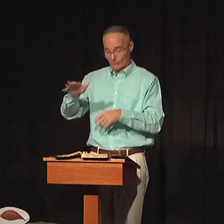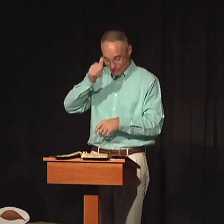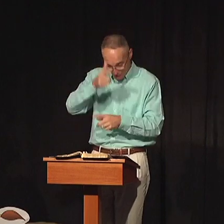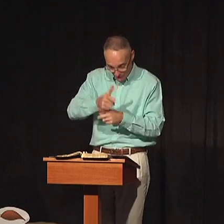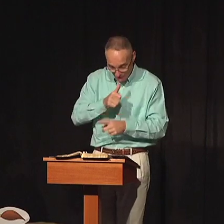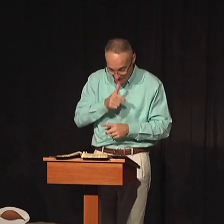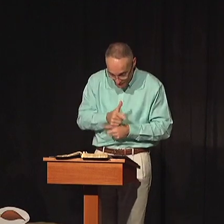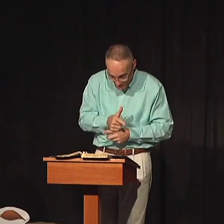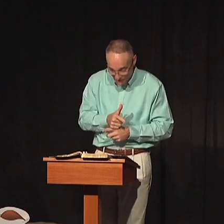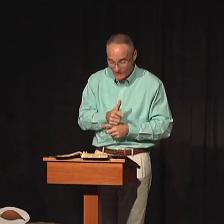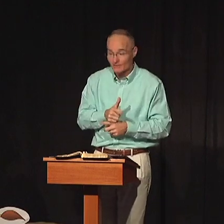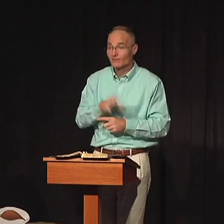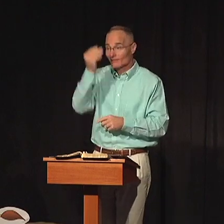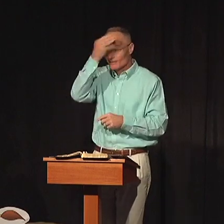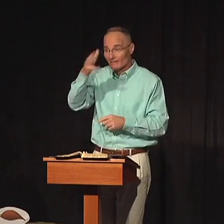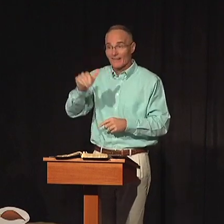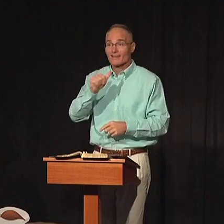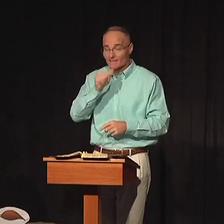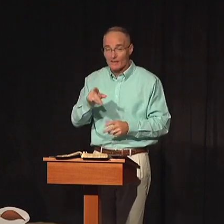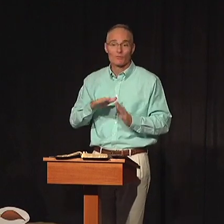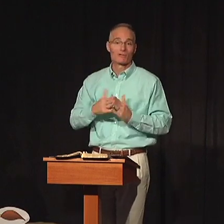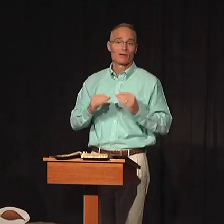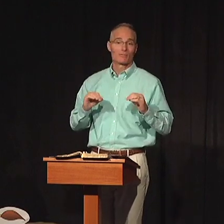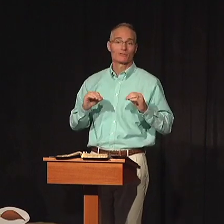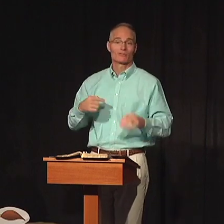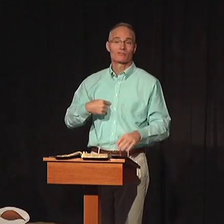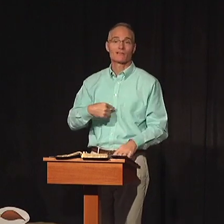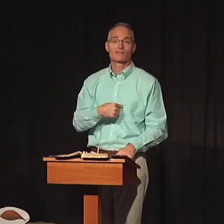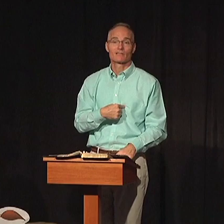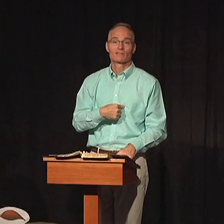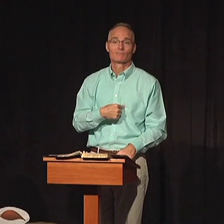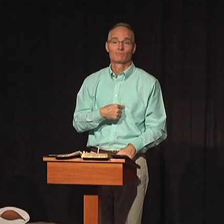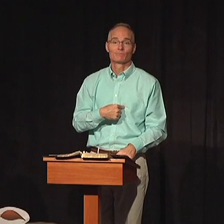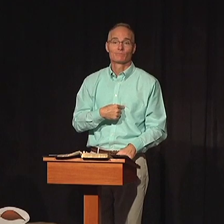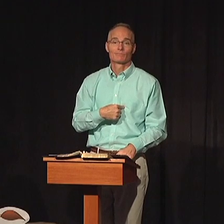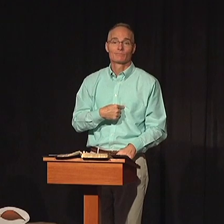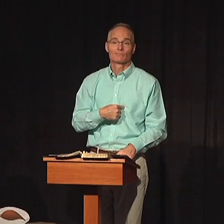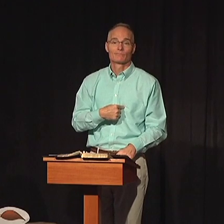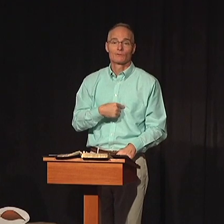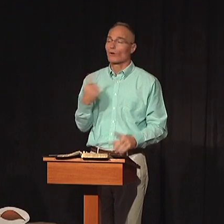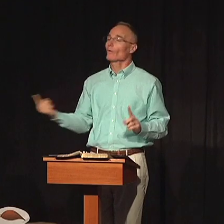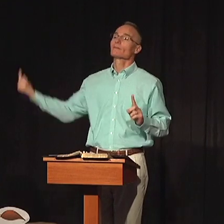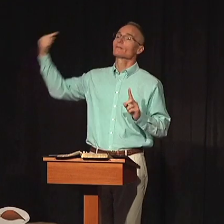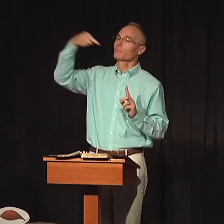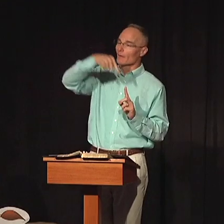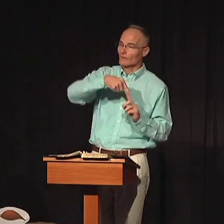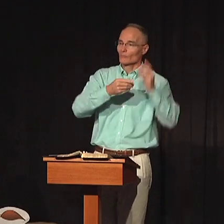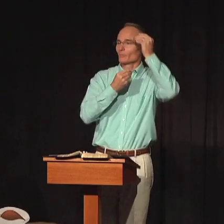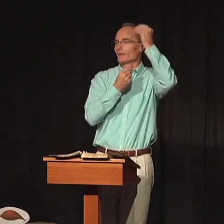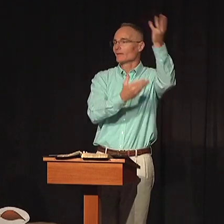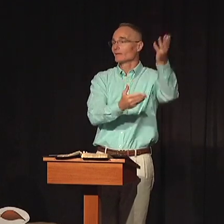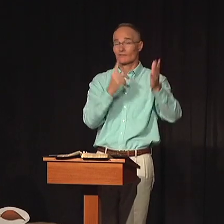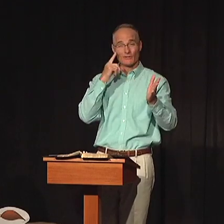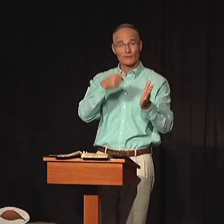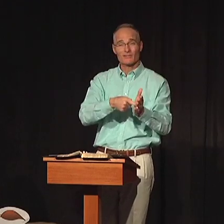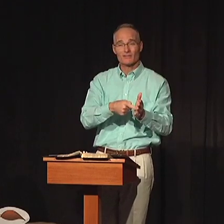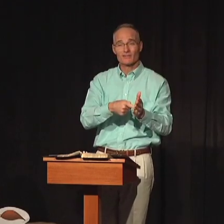Maybe you don't want a relationship with the brothers and sisters here, but that is not what the Bible teaches us. It always goes back